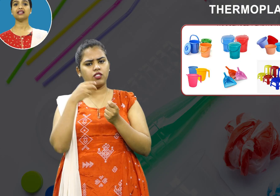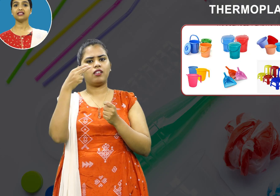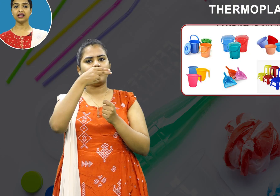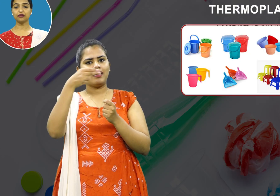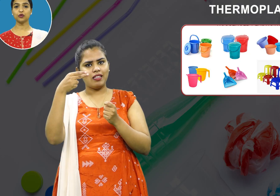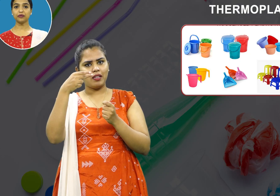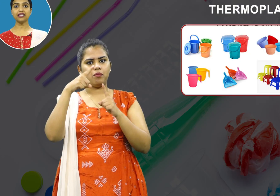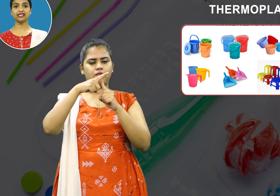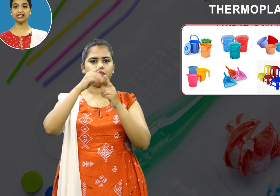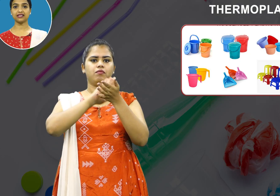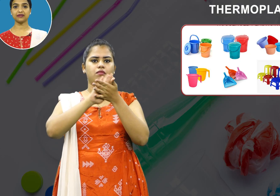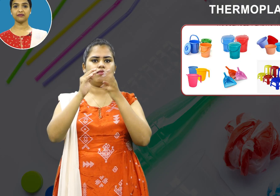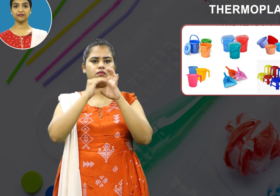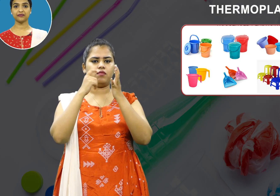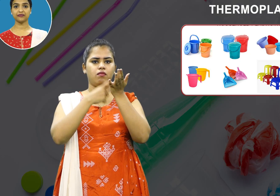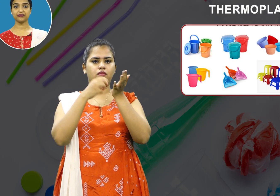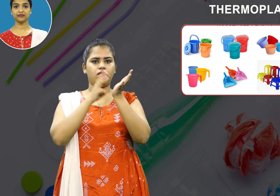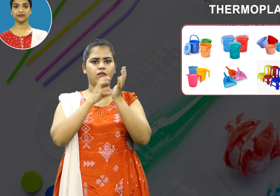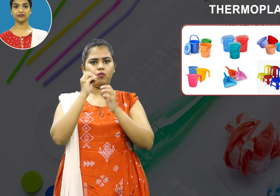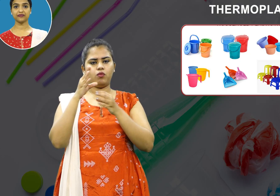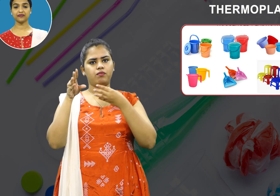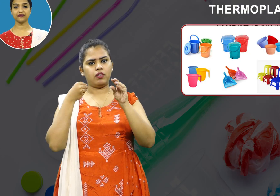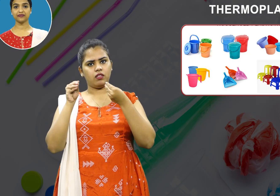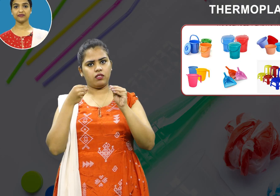as thermoplastic.